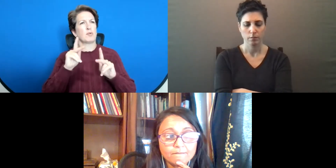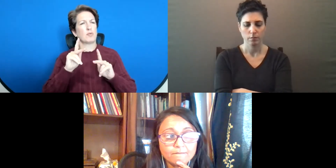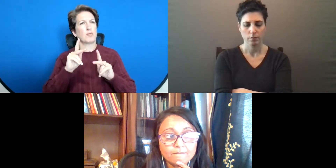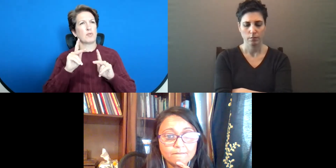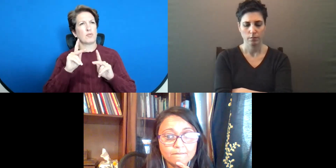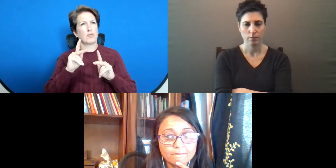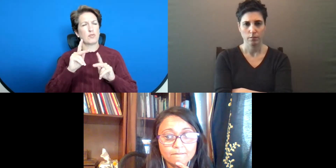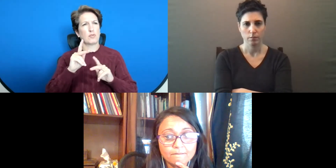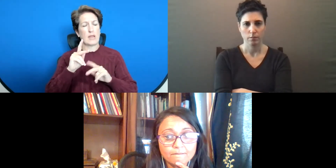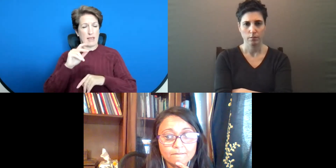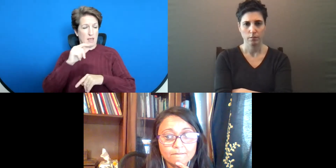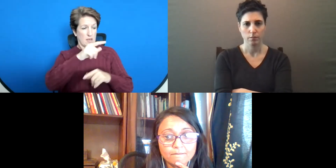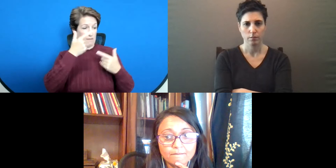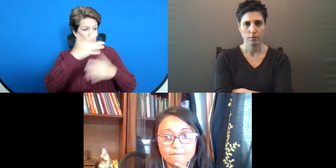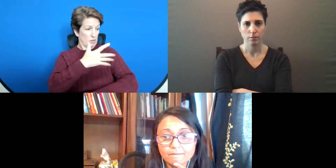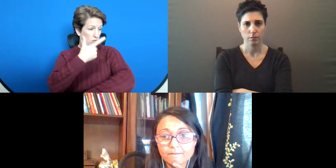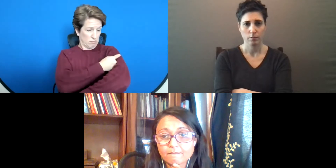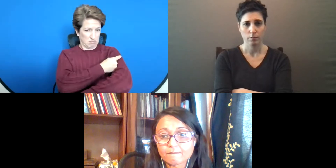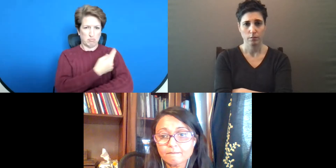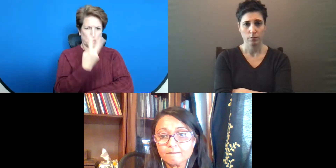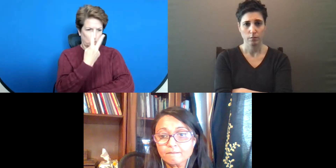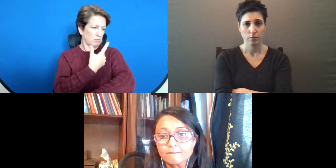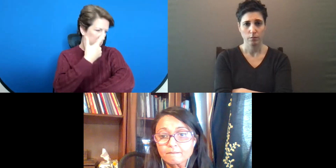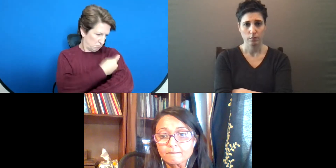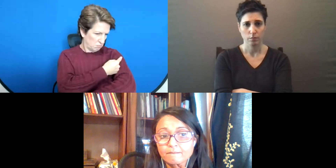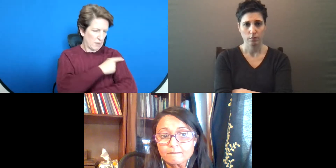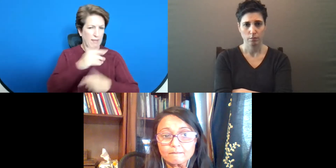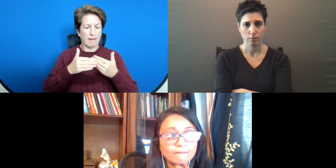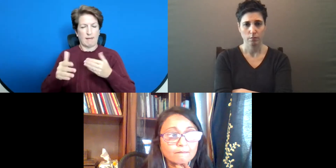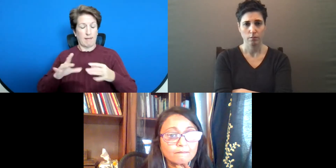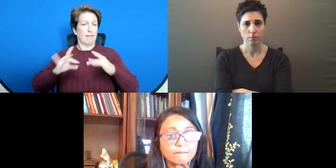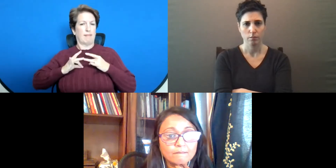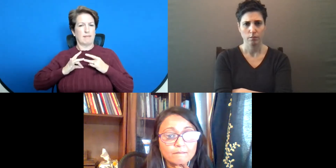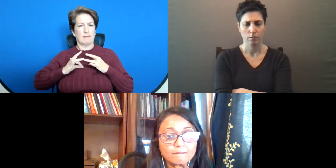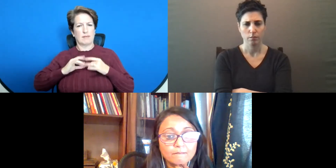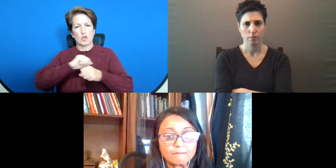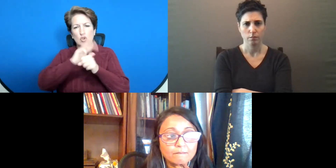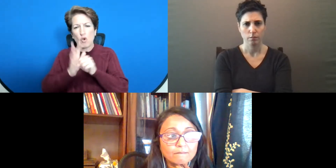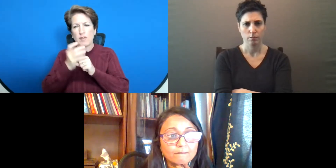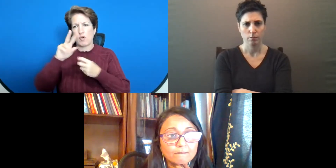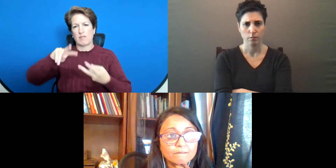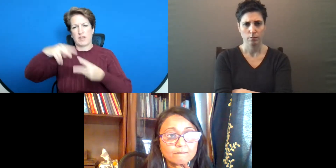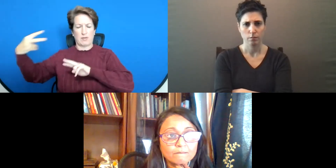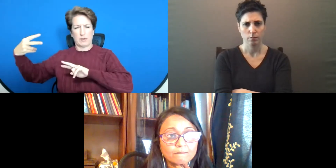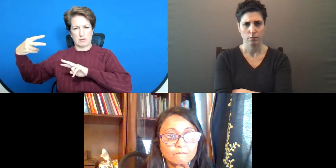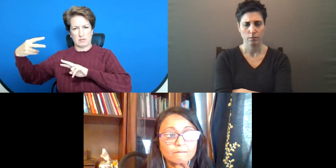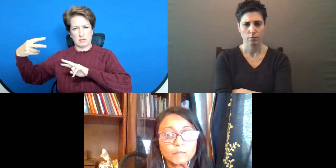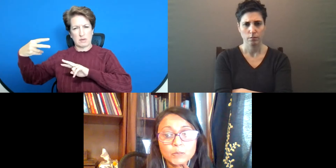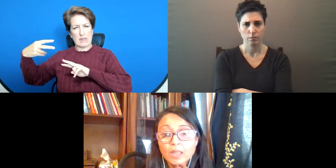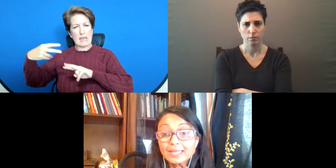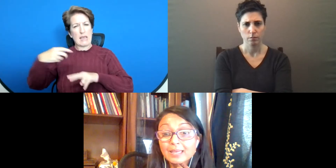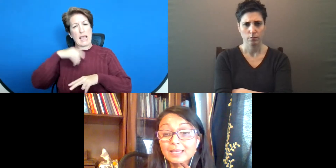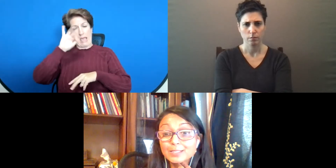variant after receiving both doses of the vaccination? Are the symptoms reduced if you are double vaxxed?